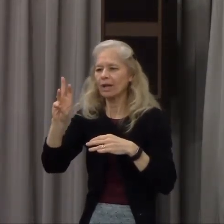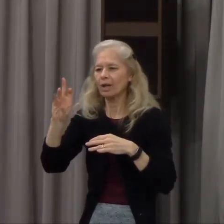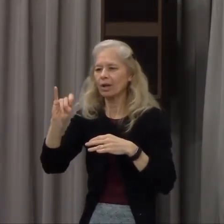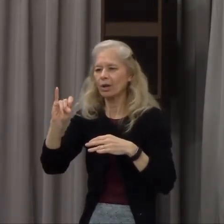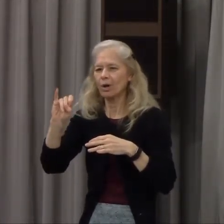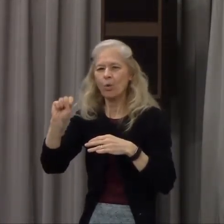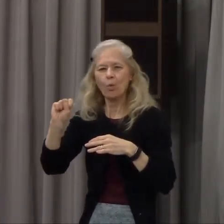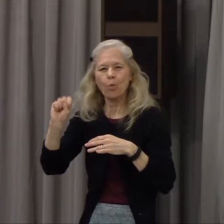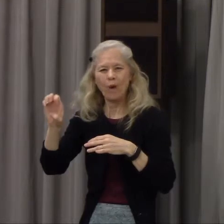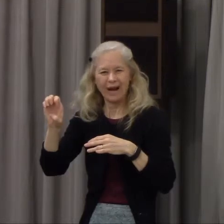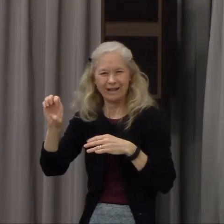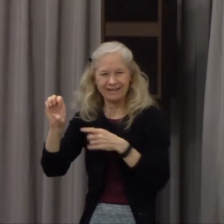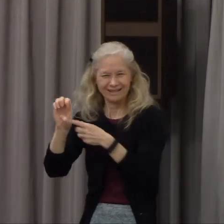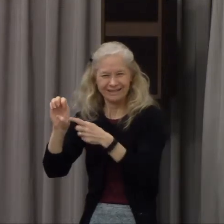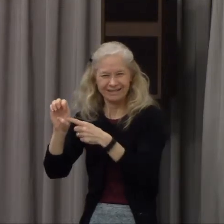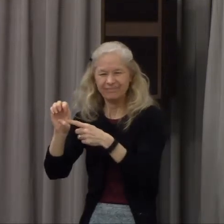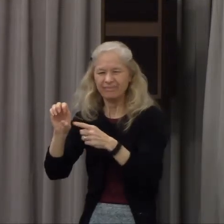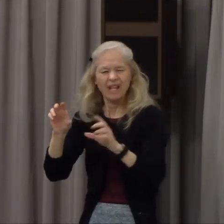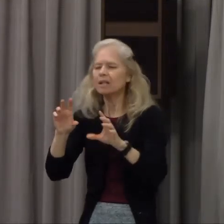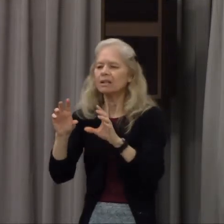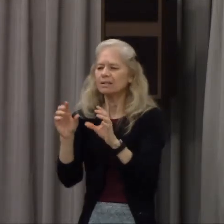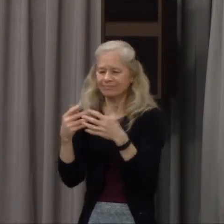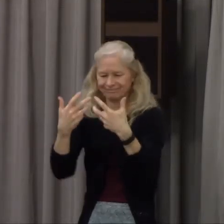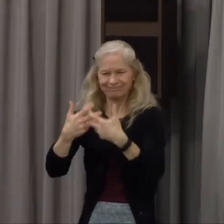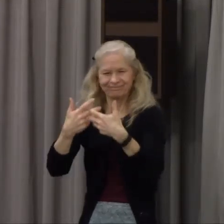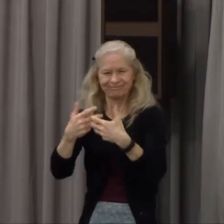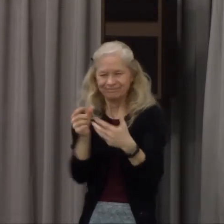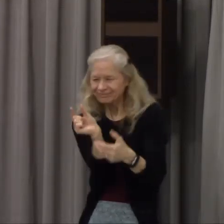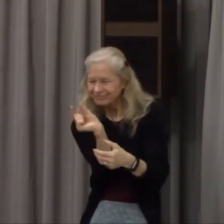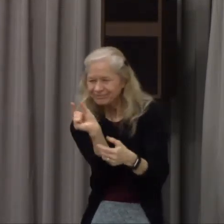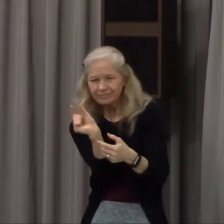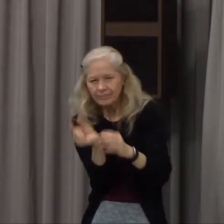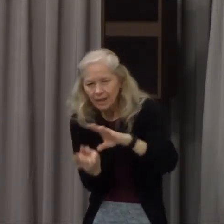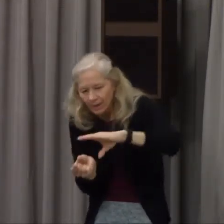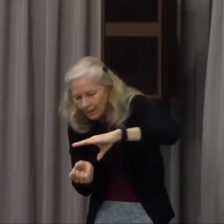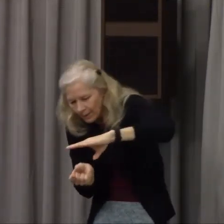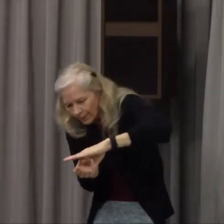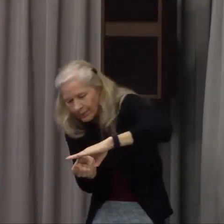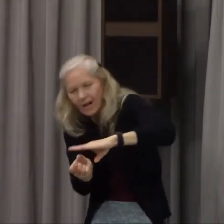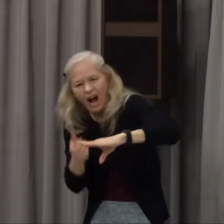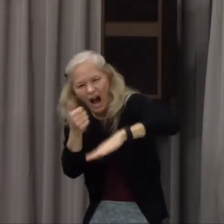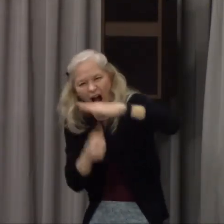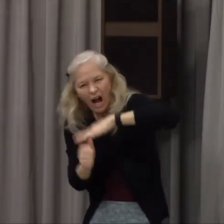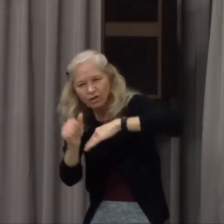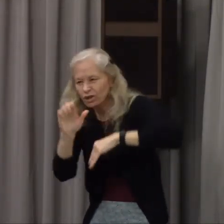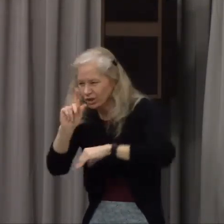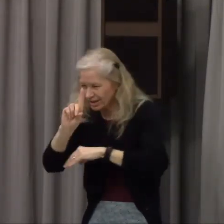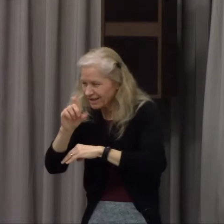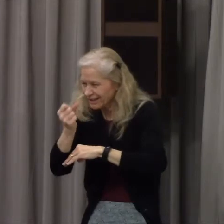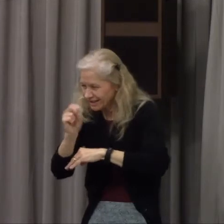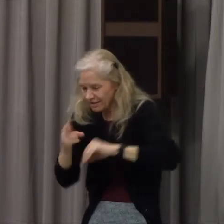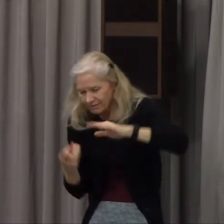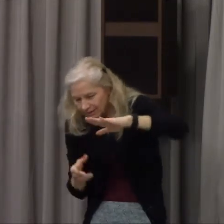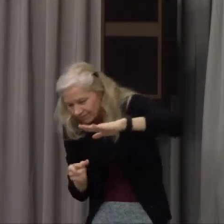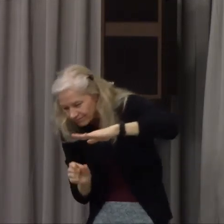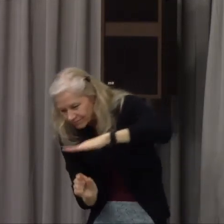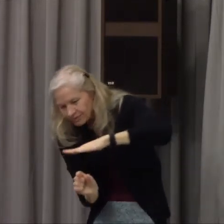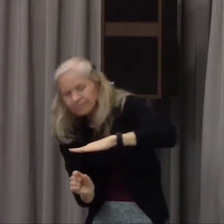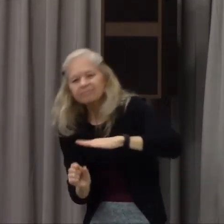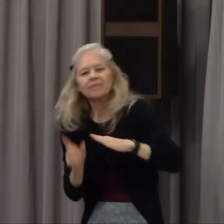too hard, you know, and it records that, you know, with the GPS and all that, when you're accelerating too fast, whatever, maybe, and it picks up all these things, and